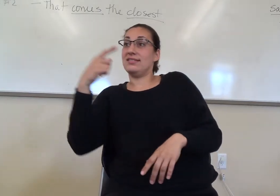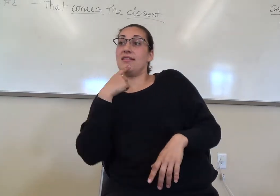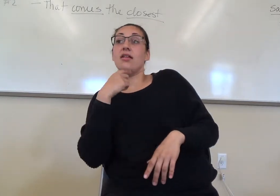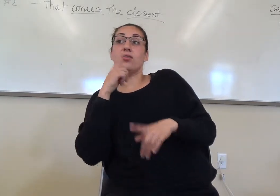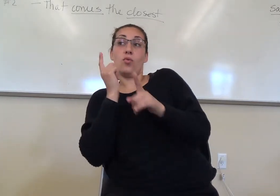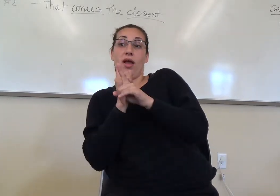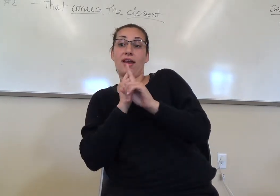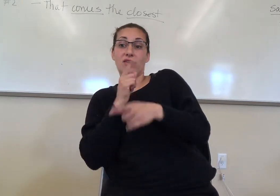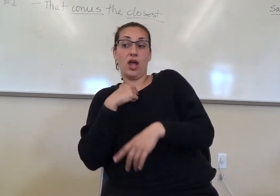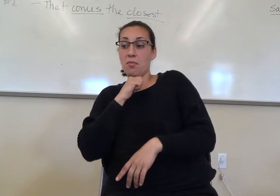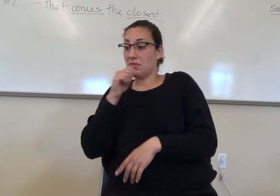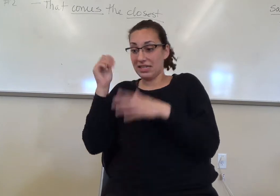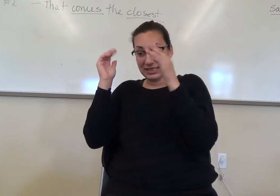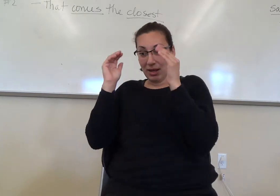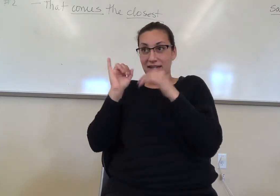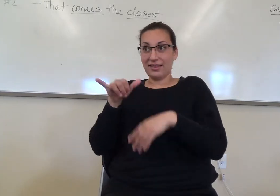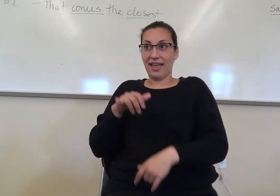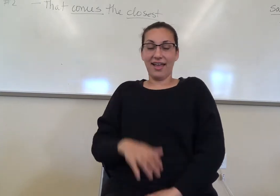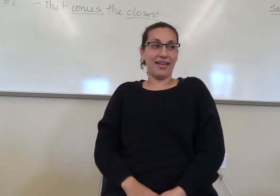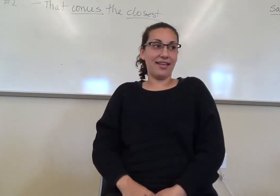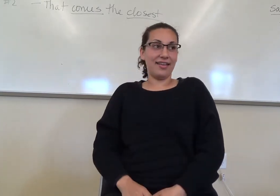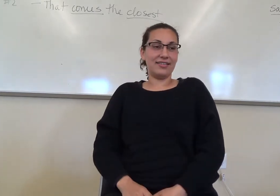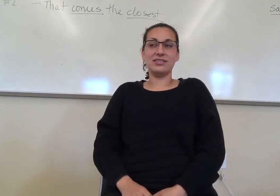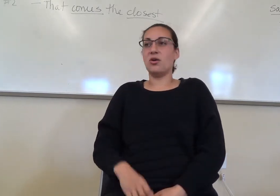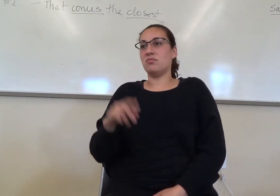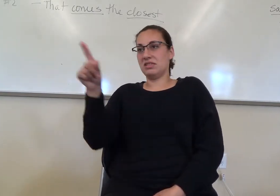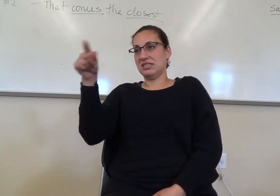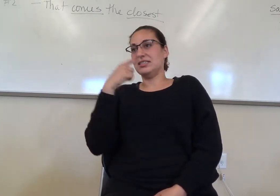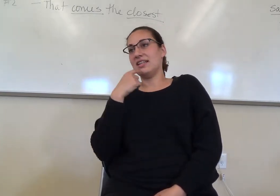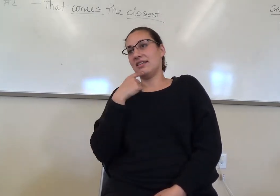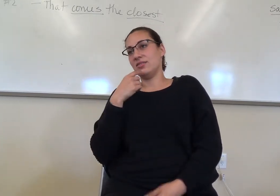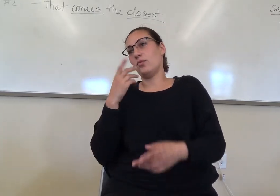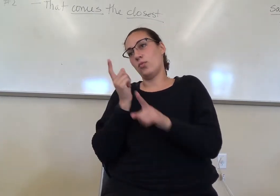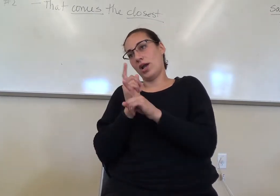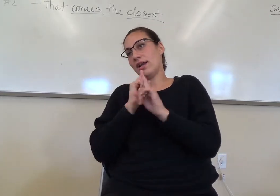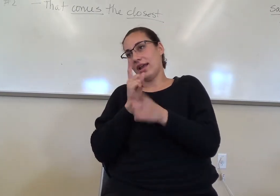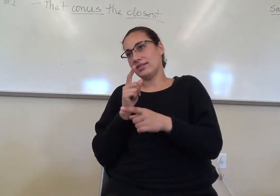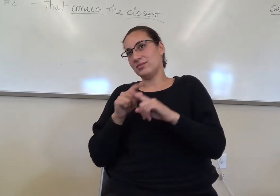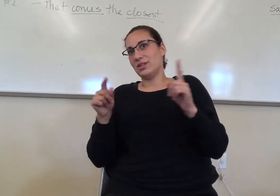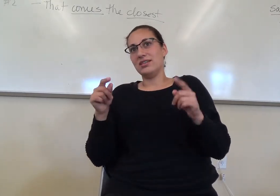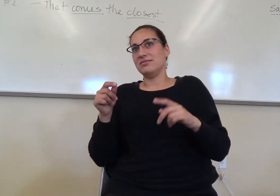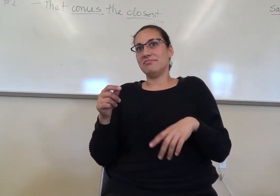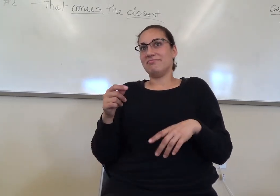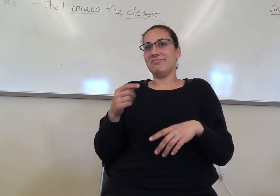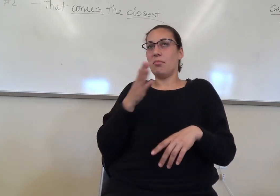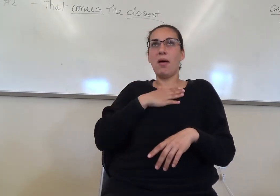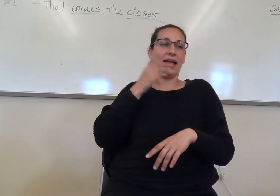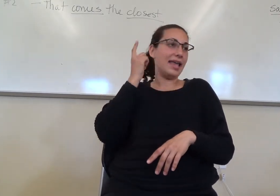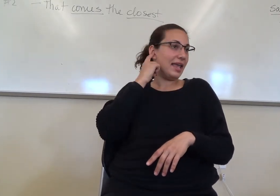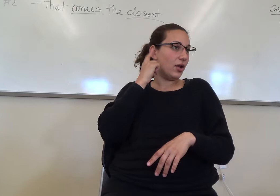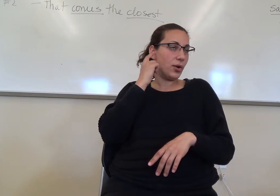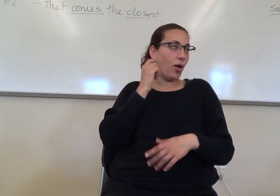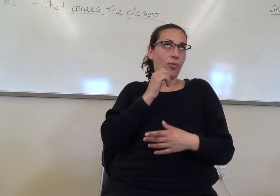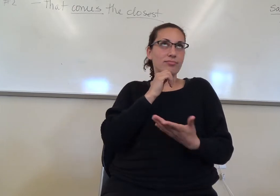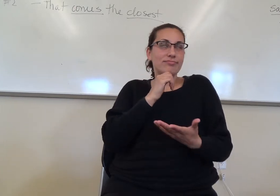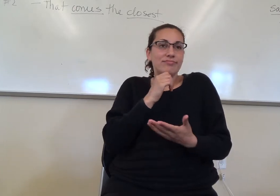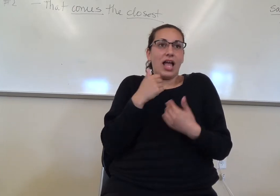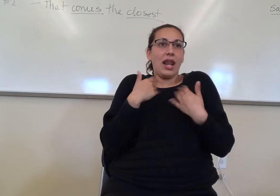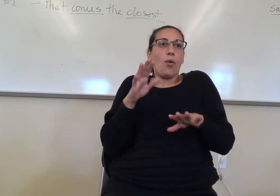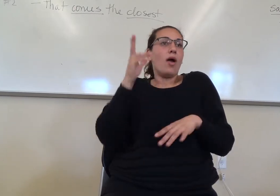expecting it. And my ear, then it doesn't register. Yeah, it's an interesting thing. And I read about